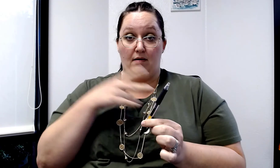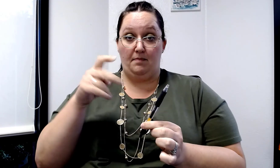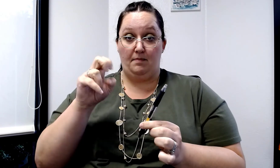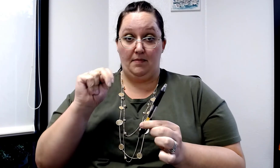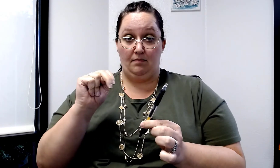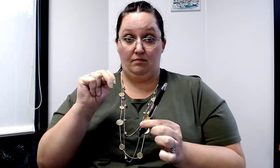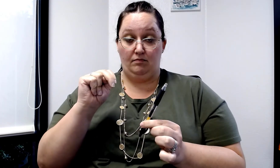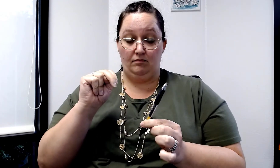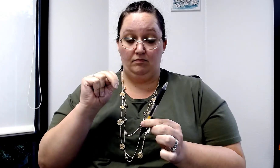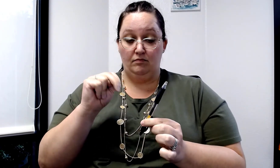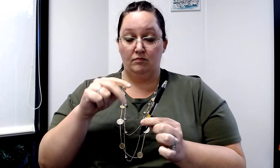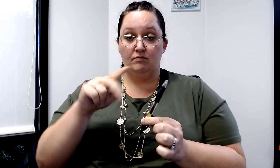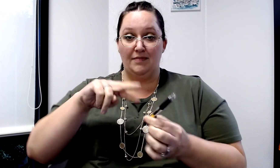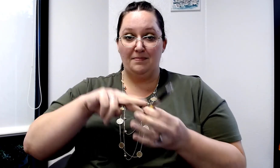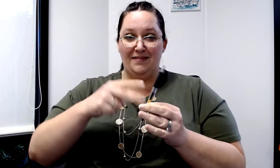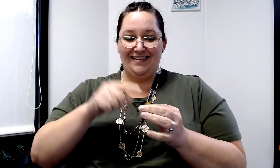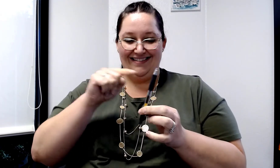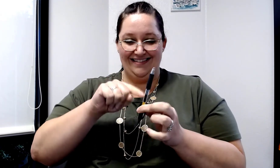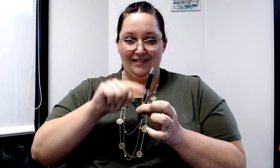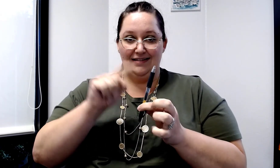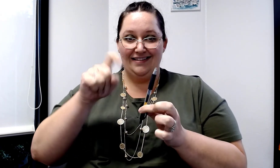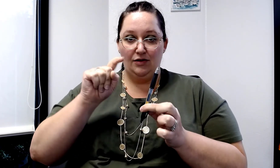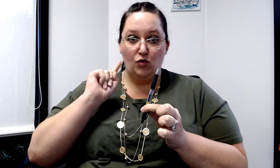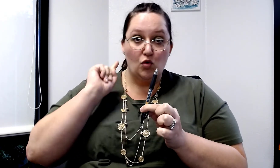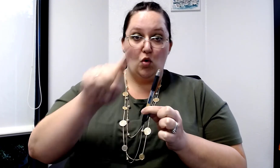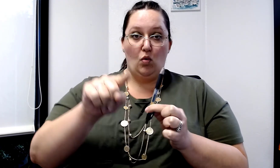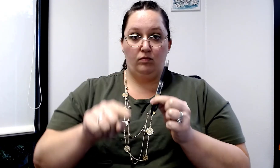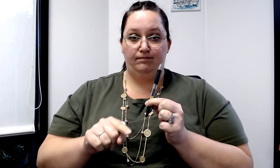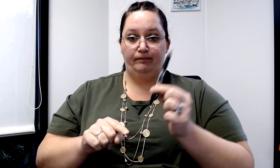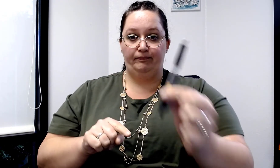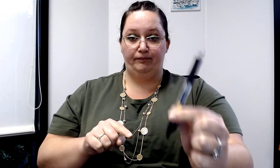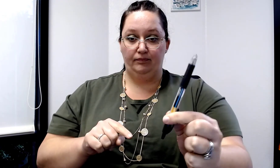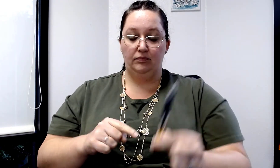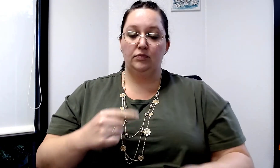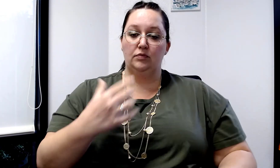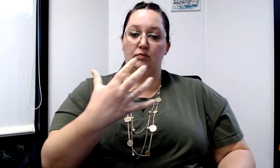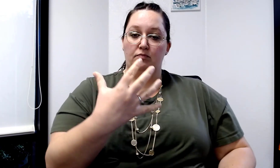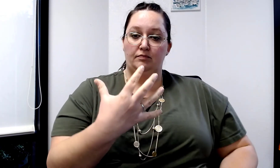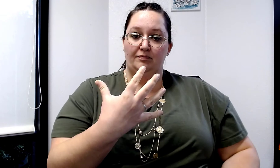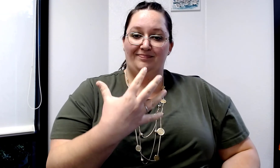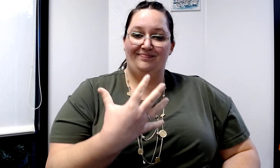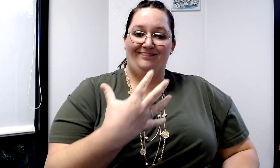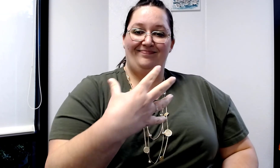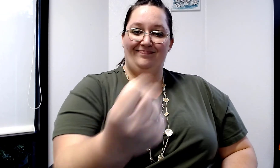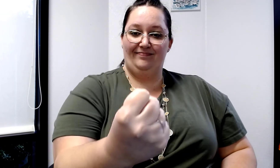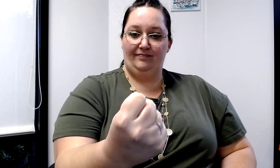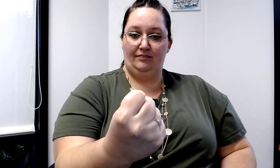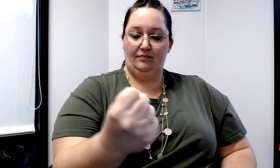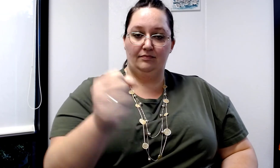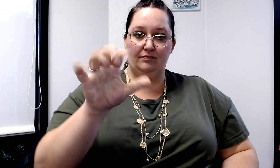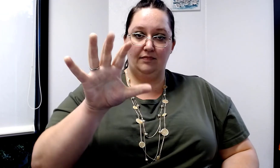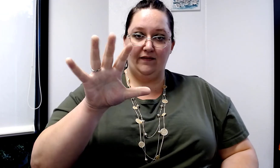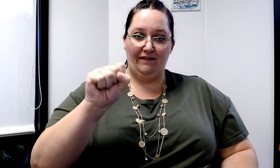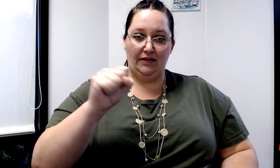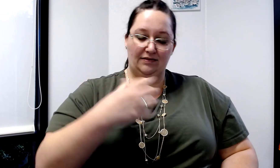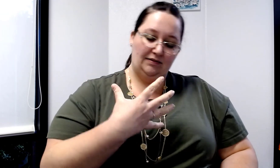Or you want my pen. How about that? So this pen needs to go to the person who's going to be taking it. So if you are taking my